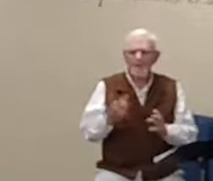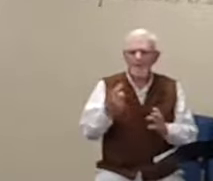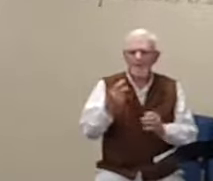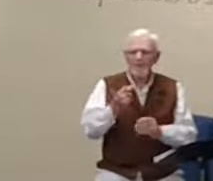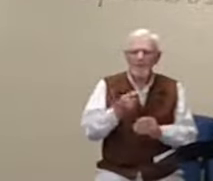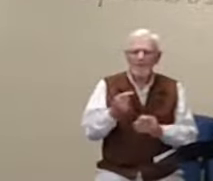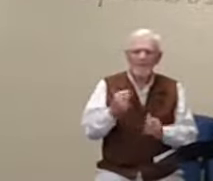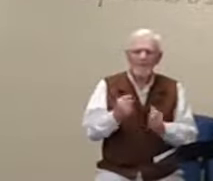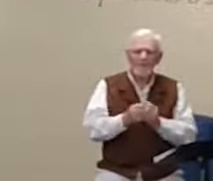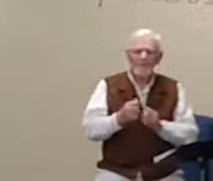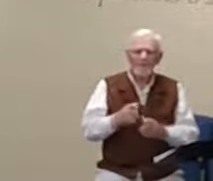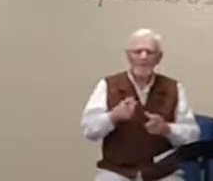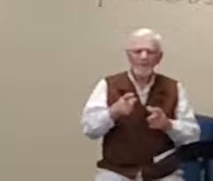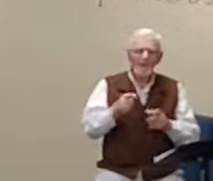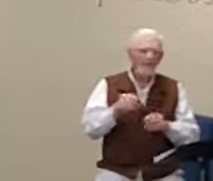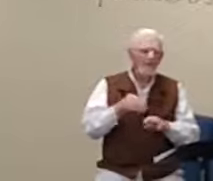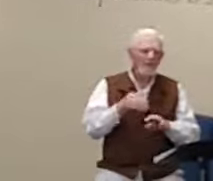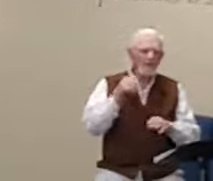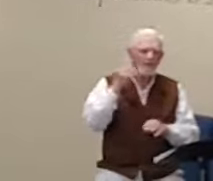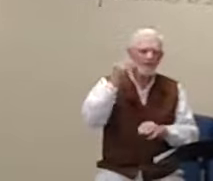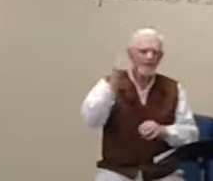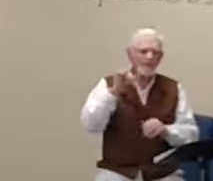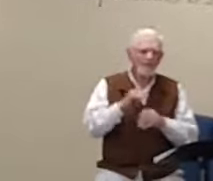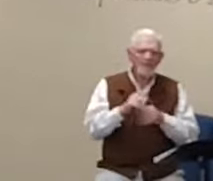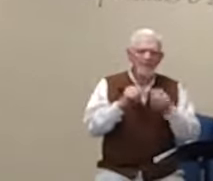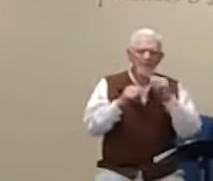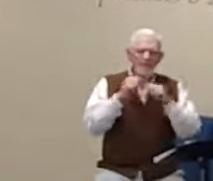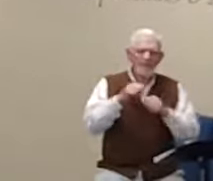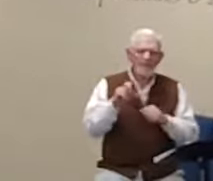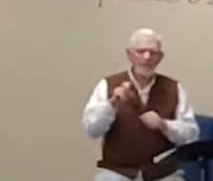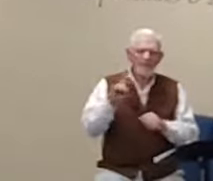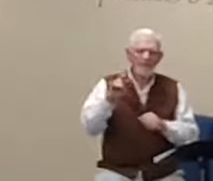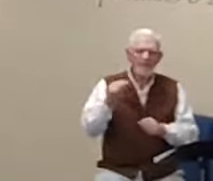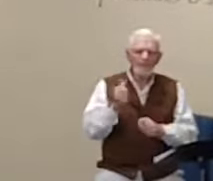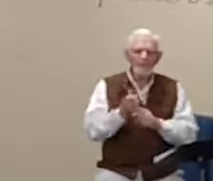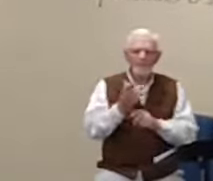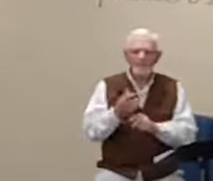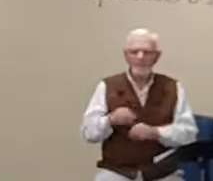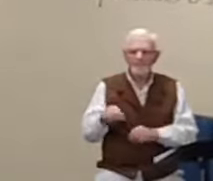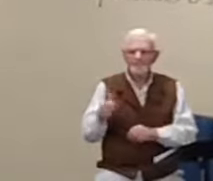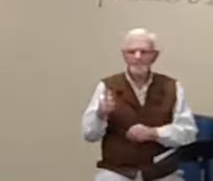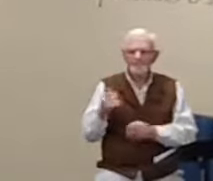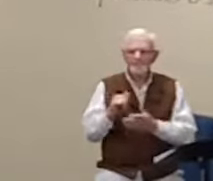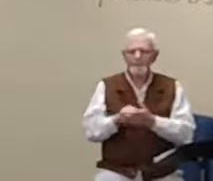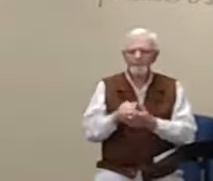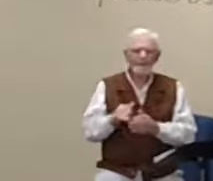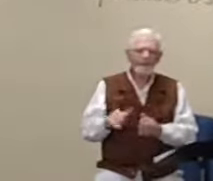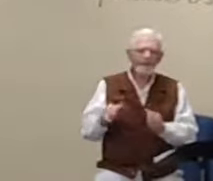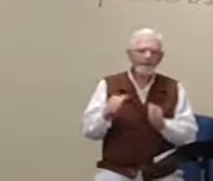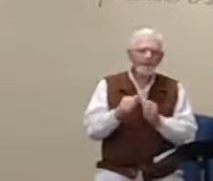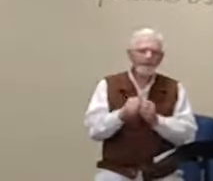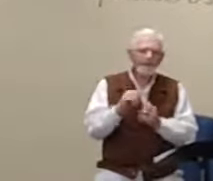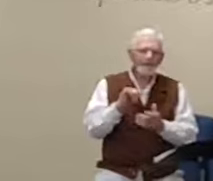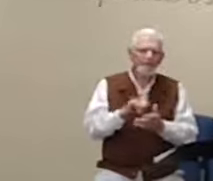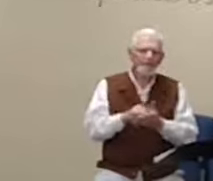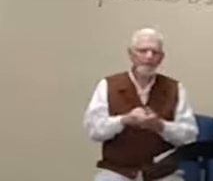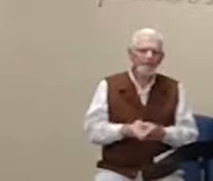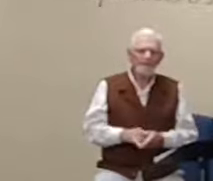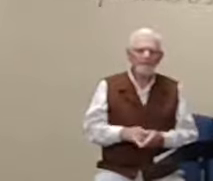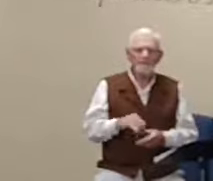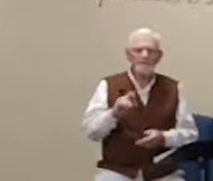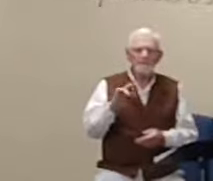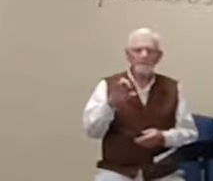a life at home that's full of drinking and drugs and everything else that goes along with that whole rock and